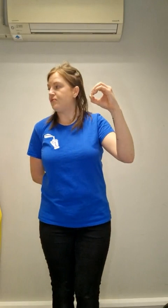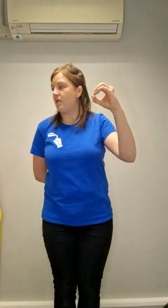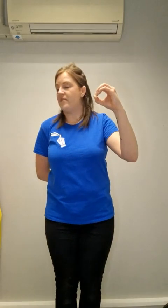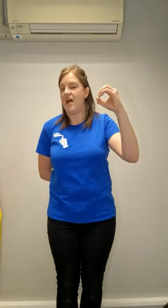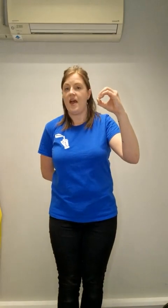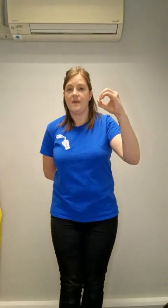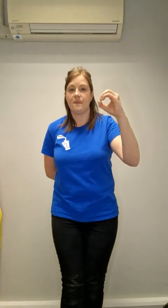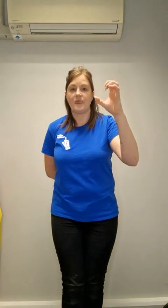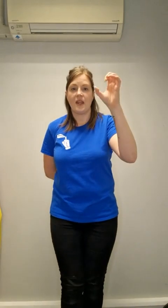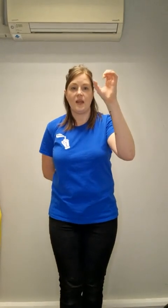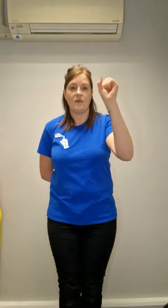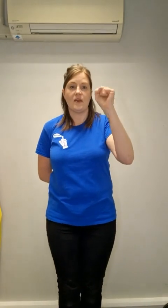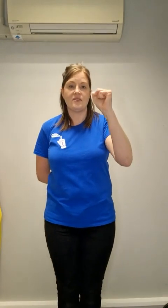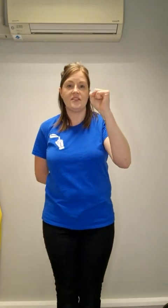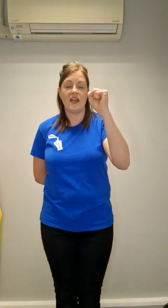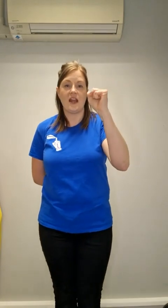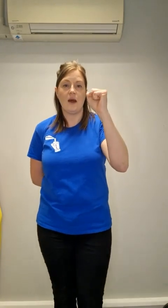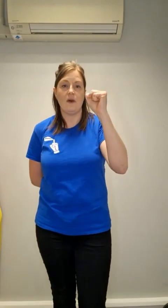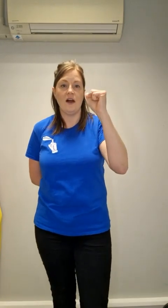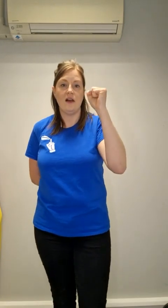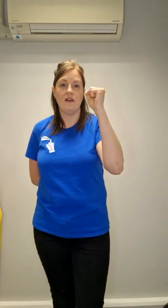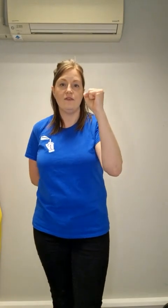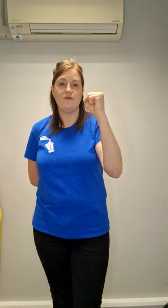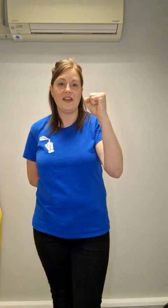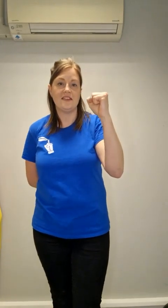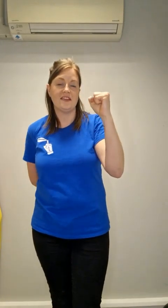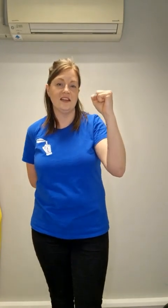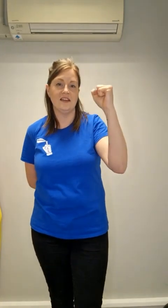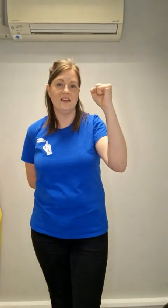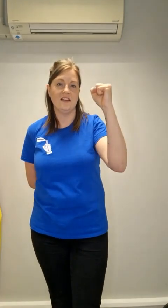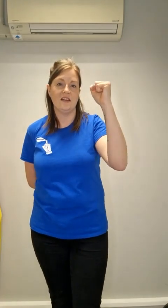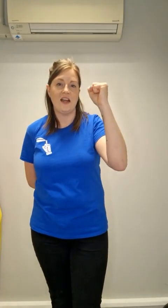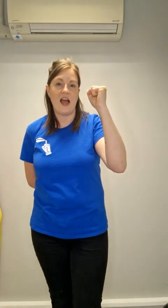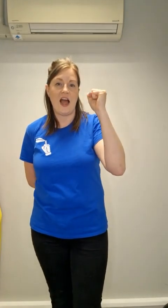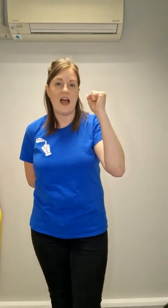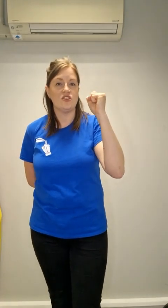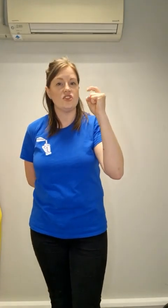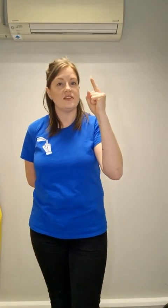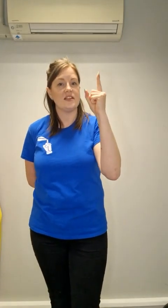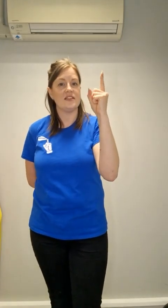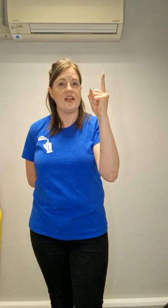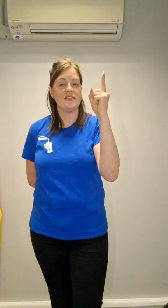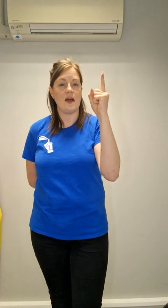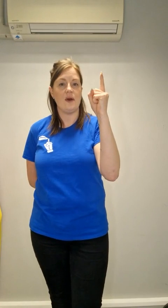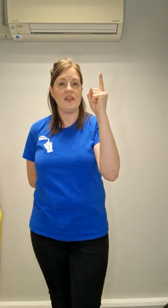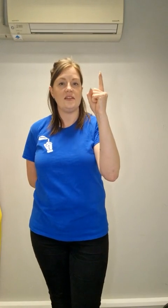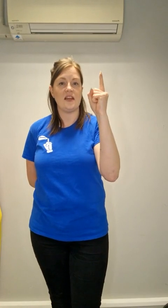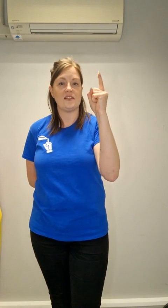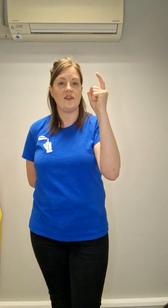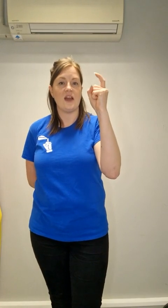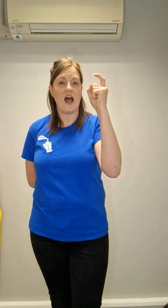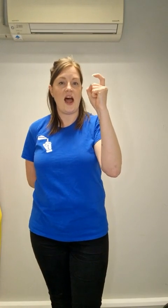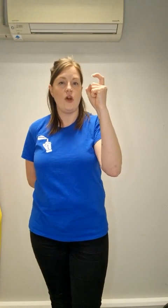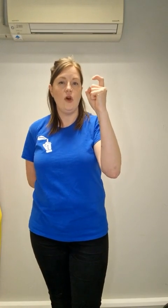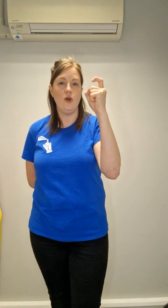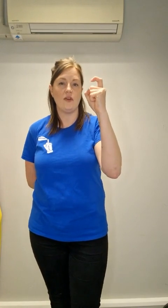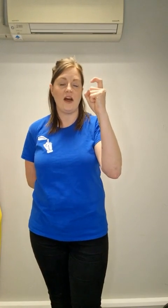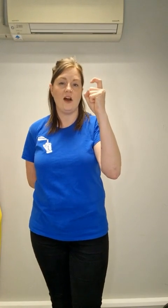From there, we're going to take our fist and just extend our index finger and hook that